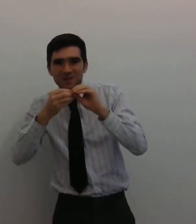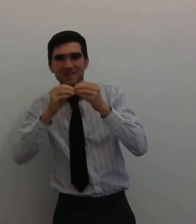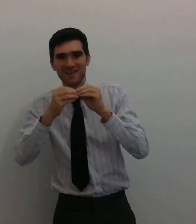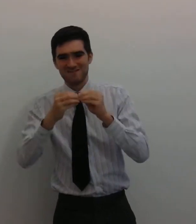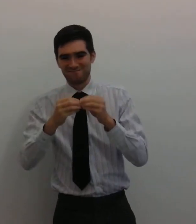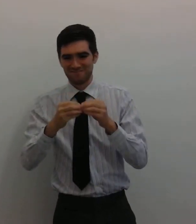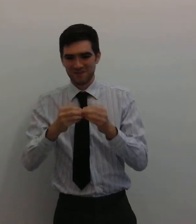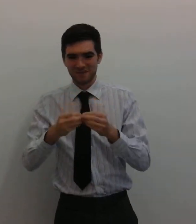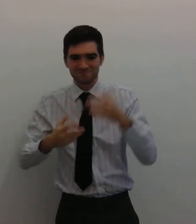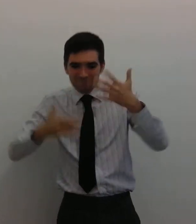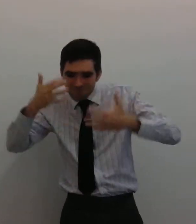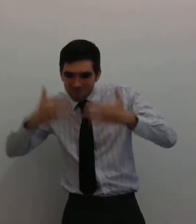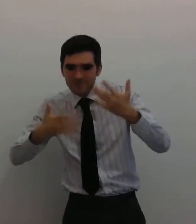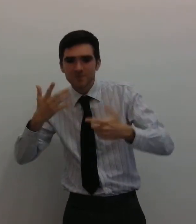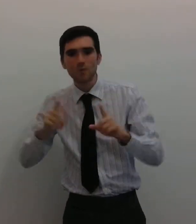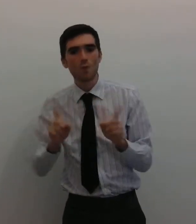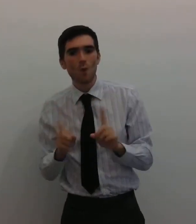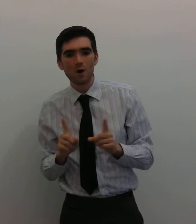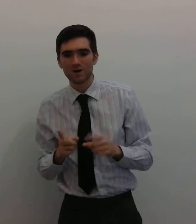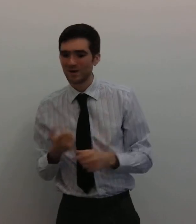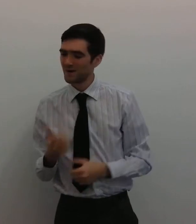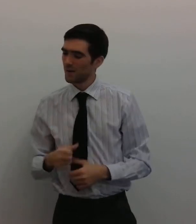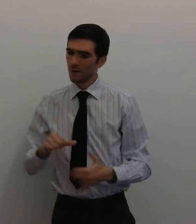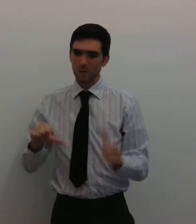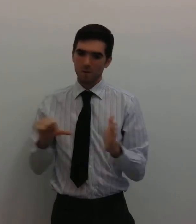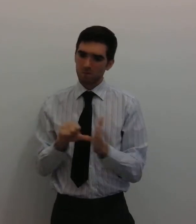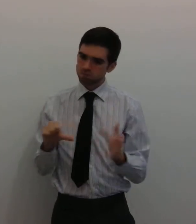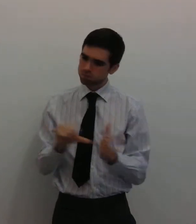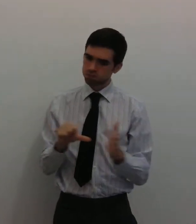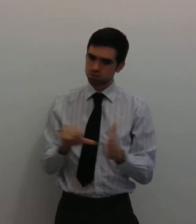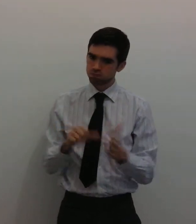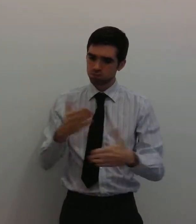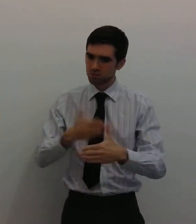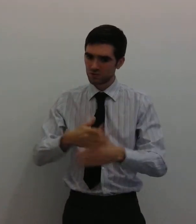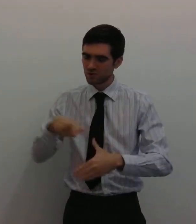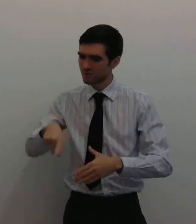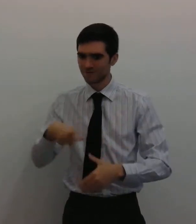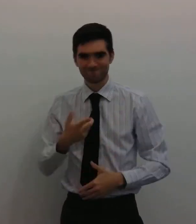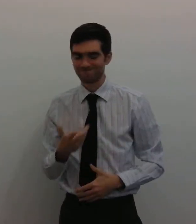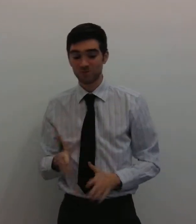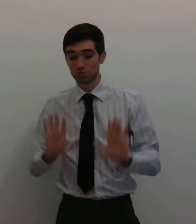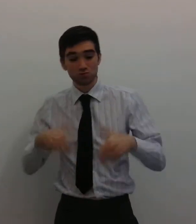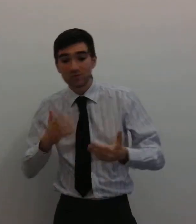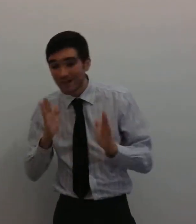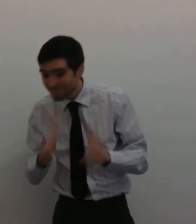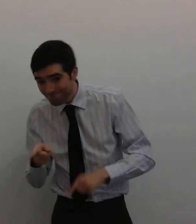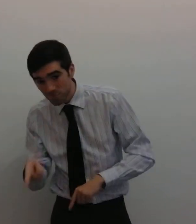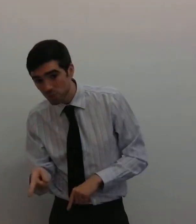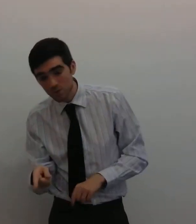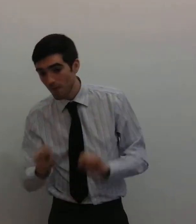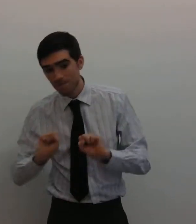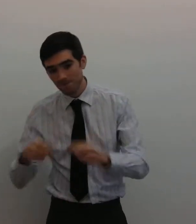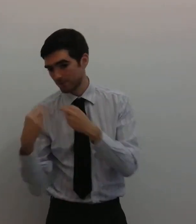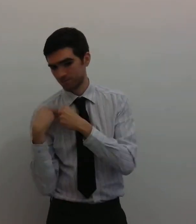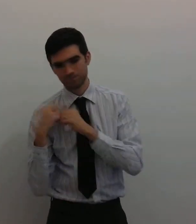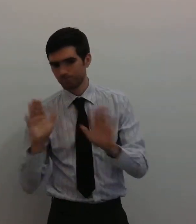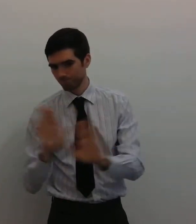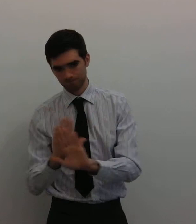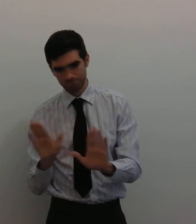job for the cost team and something they really shouldn't have to do at all. We've worked out the procedures